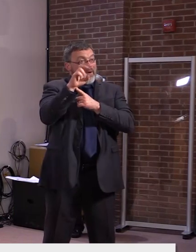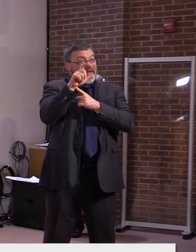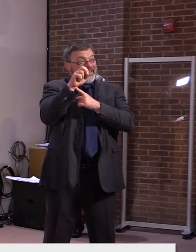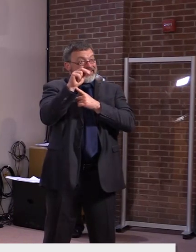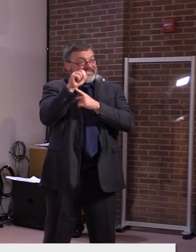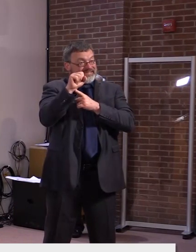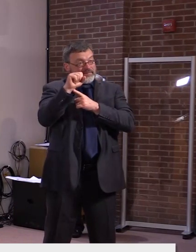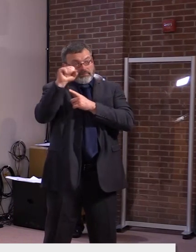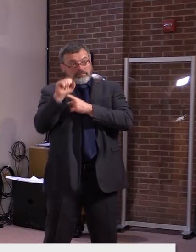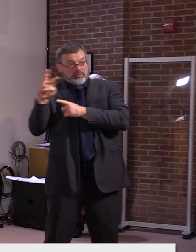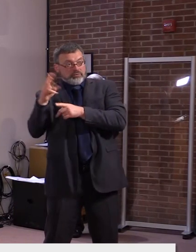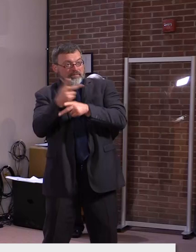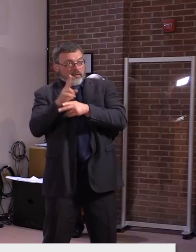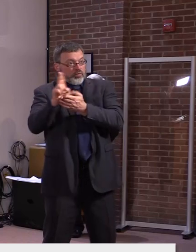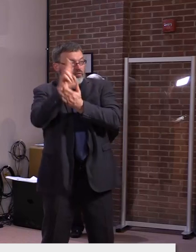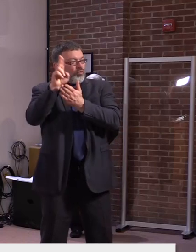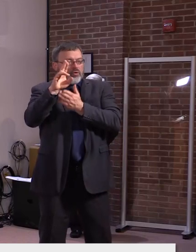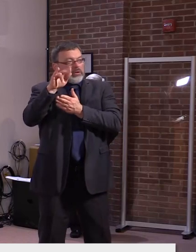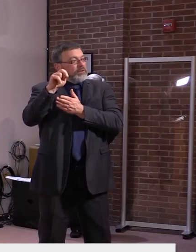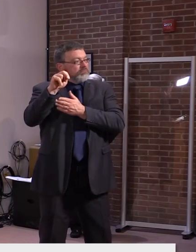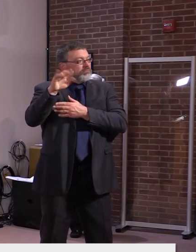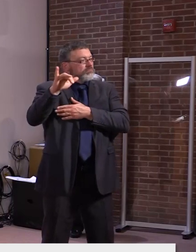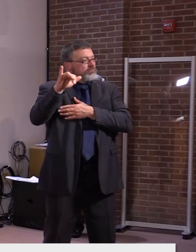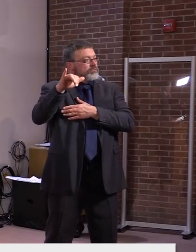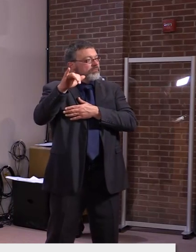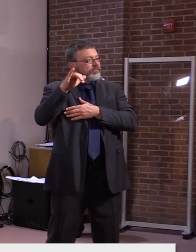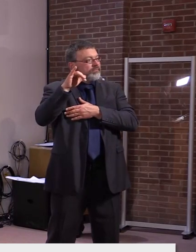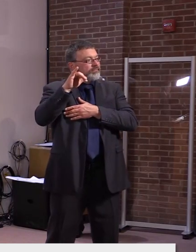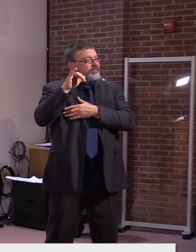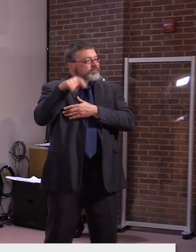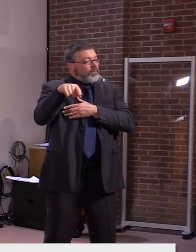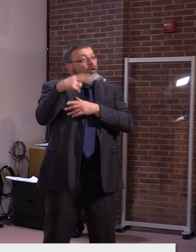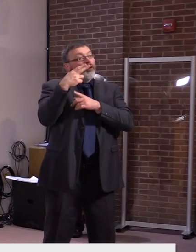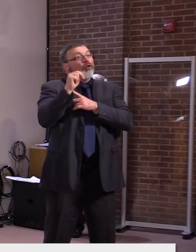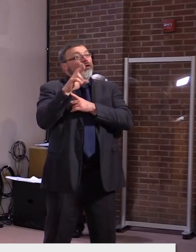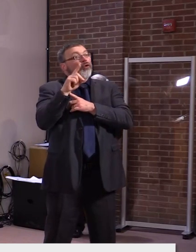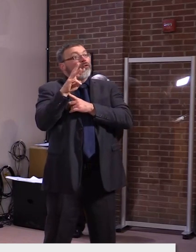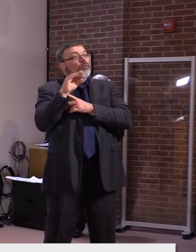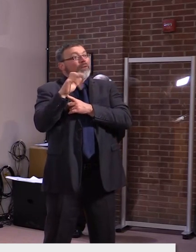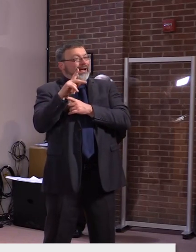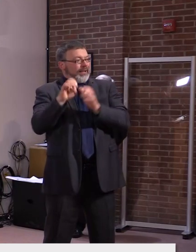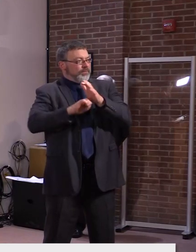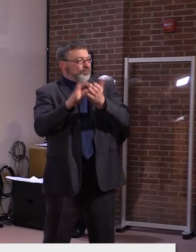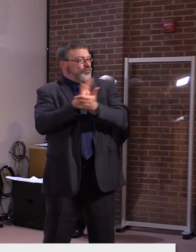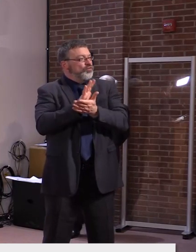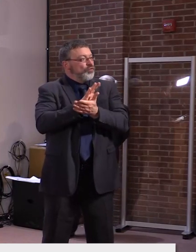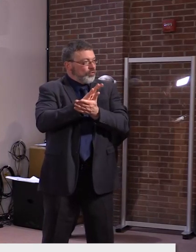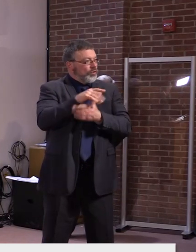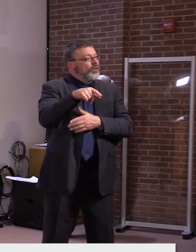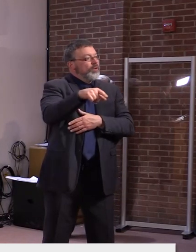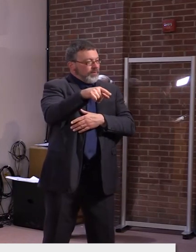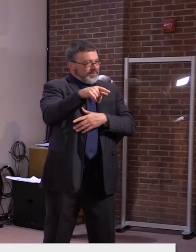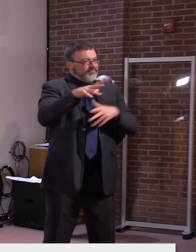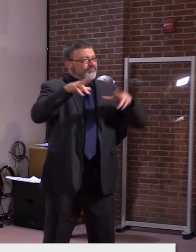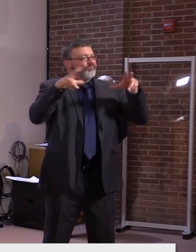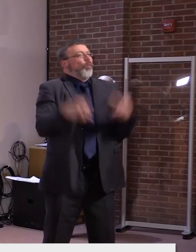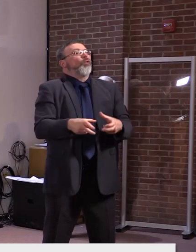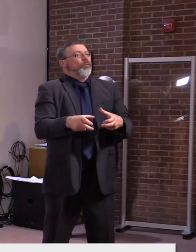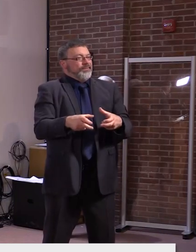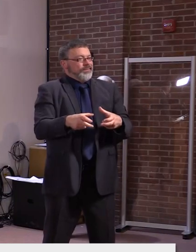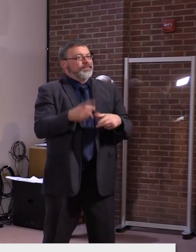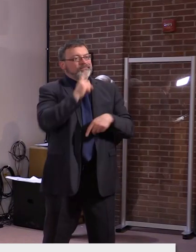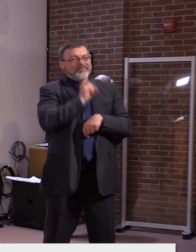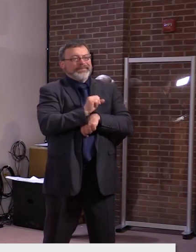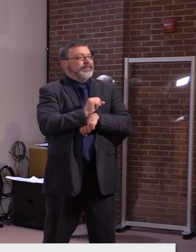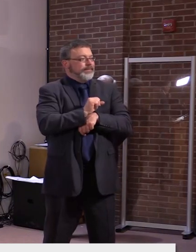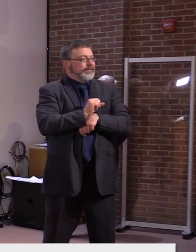number of cases at the Hardwick Elementary School, caused much of the school to be in quarantine. Within 48 hours, we worked to arrange a PCR